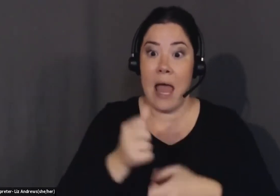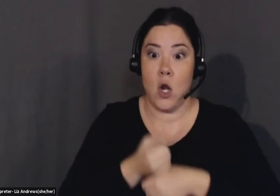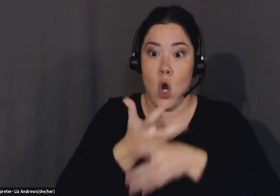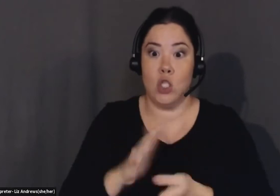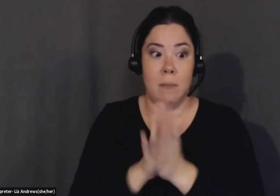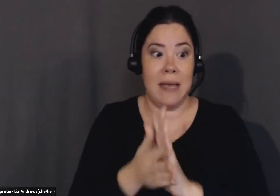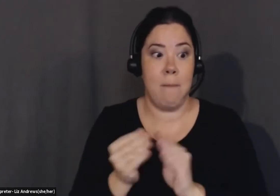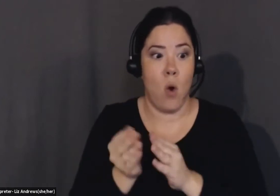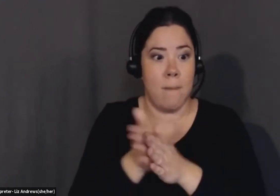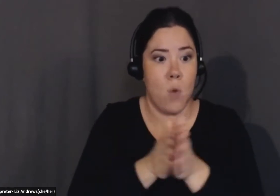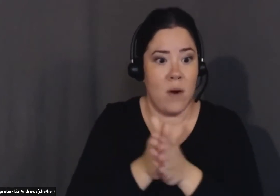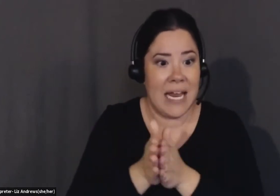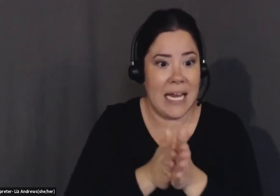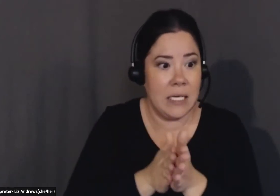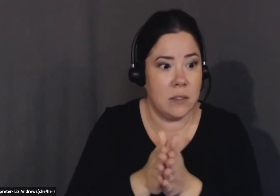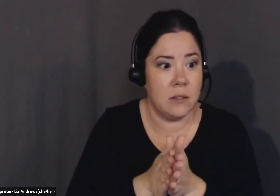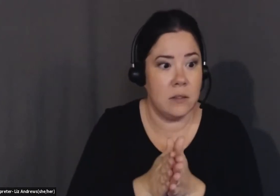result?